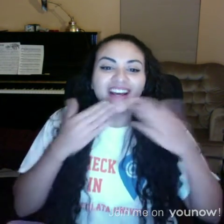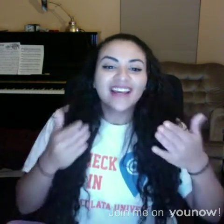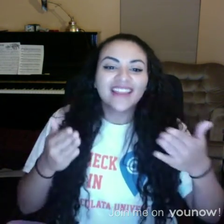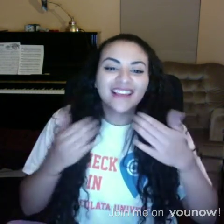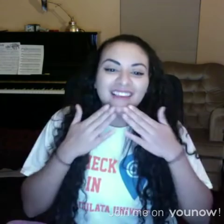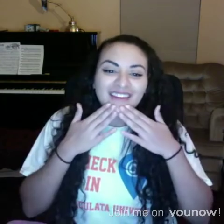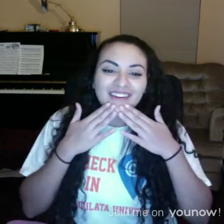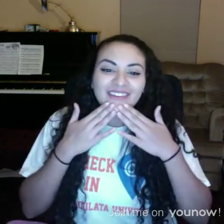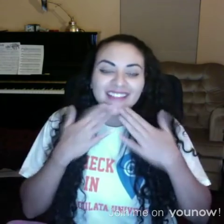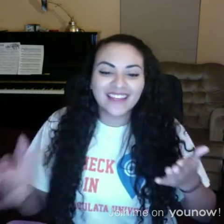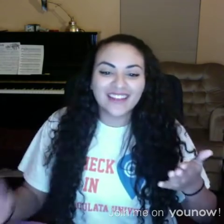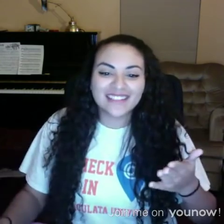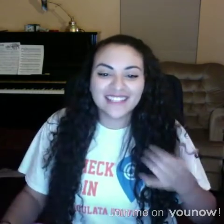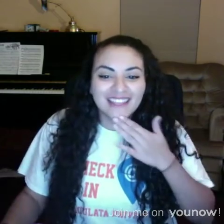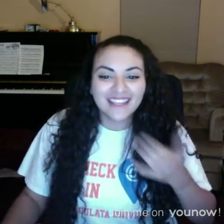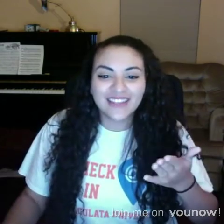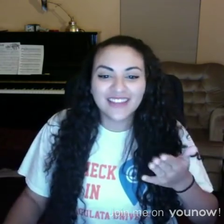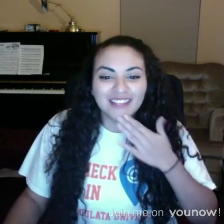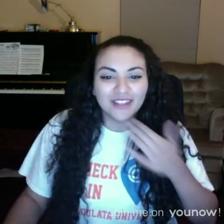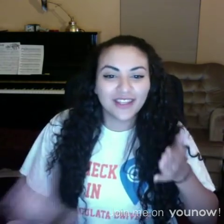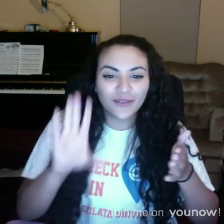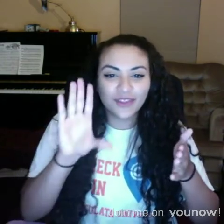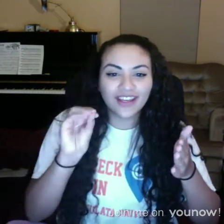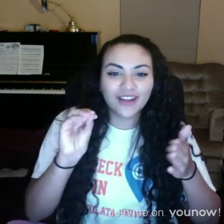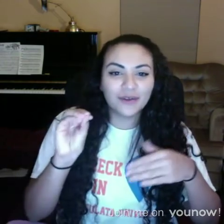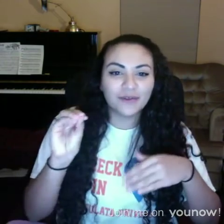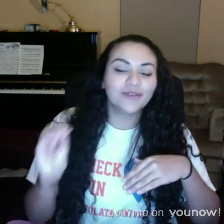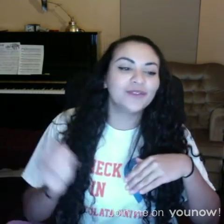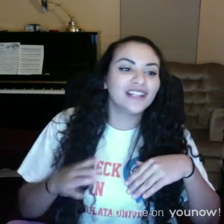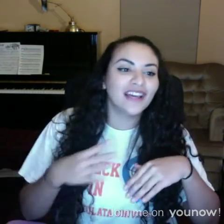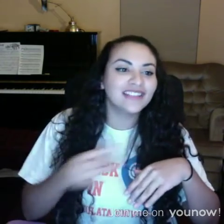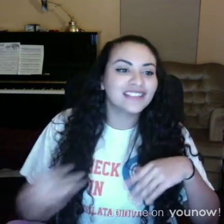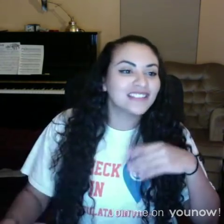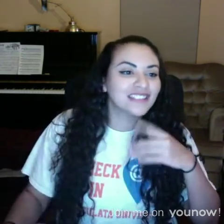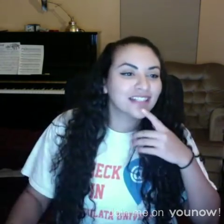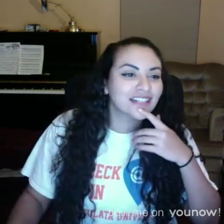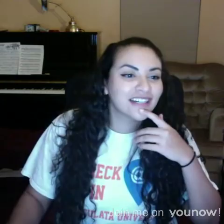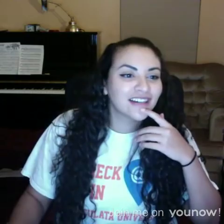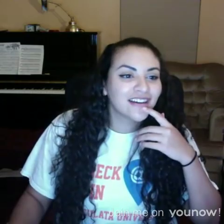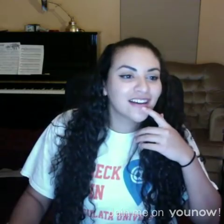Ooh, thank you. Thank you, Lexi. Thank you for the 50 likes.